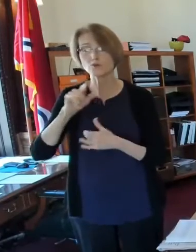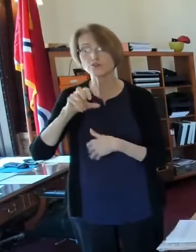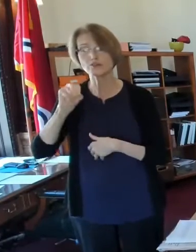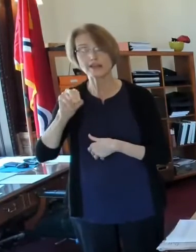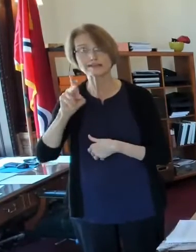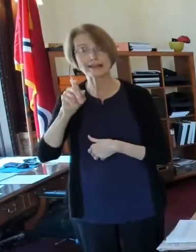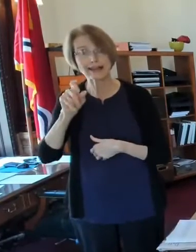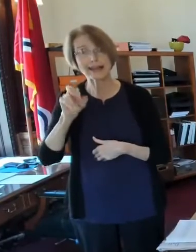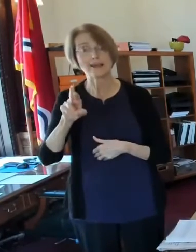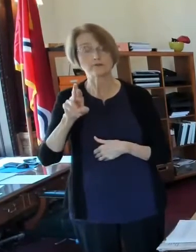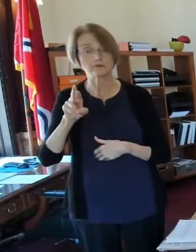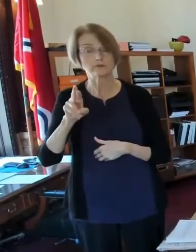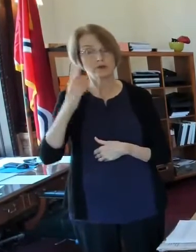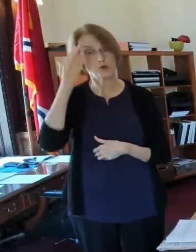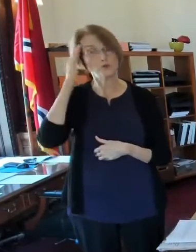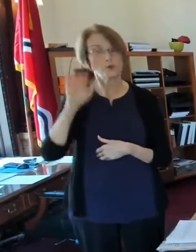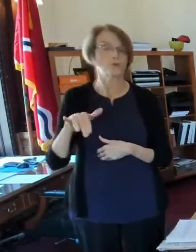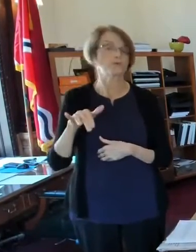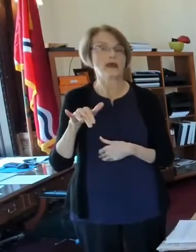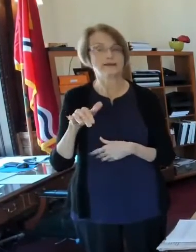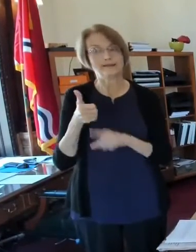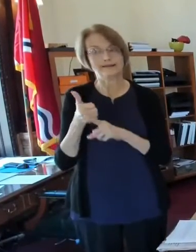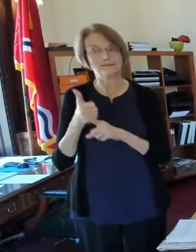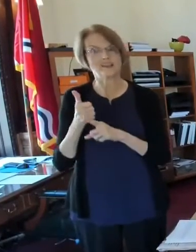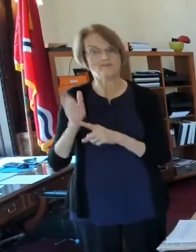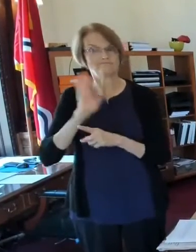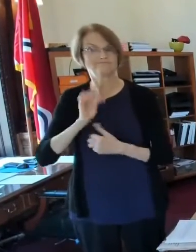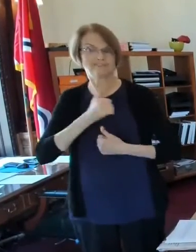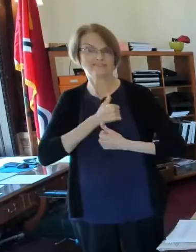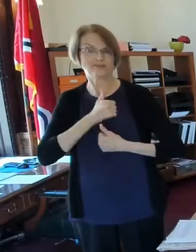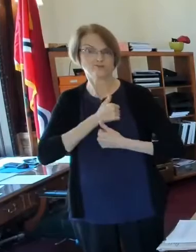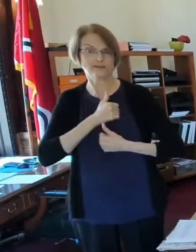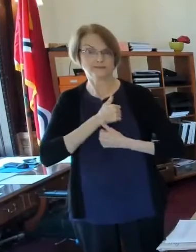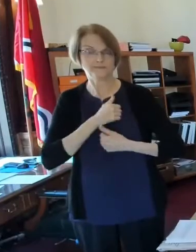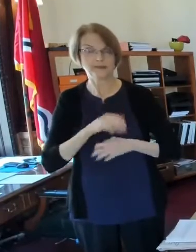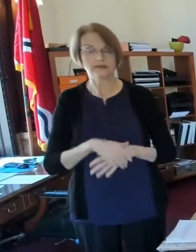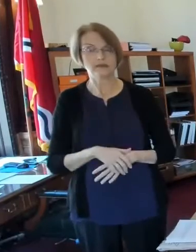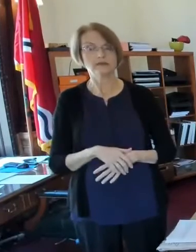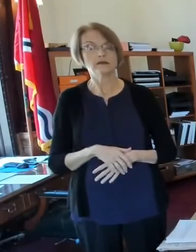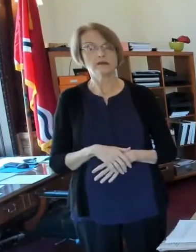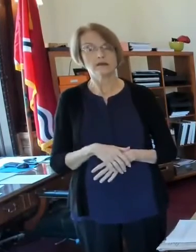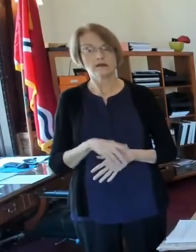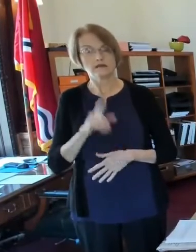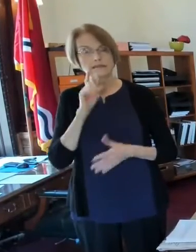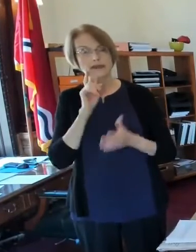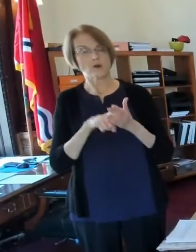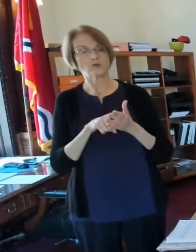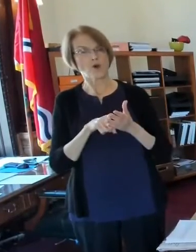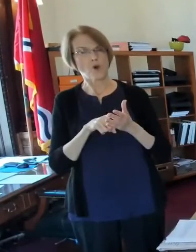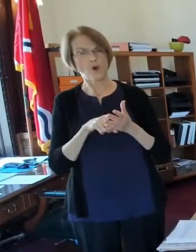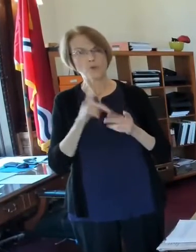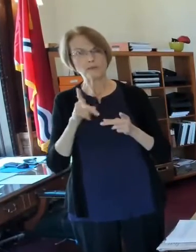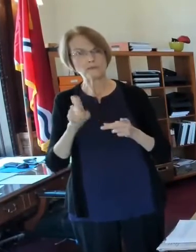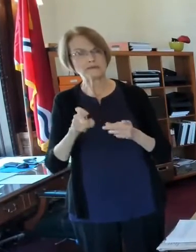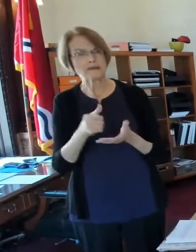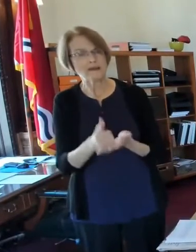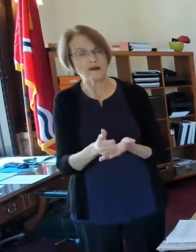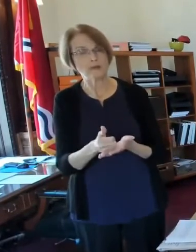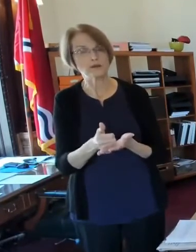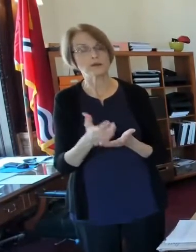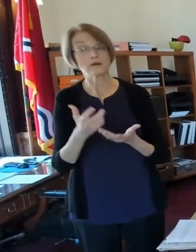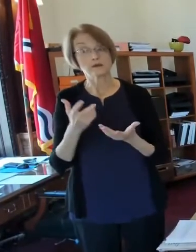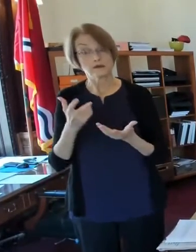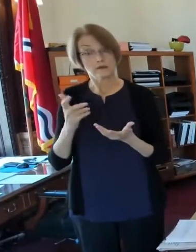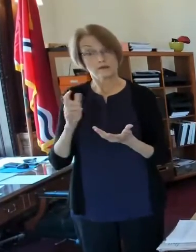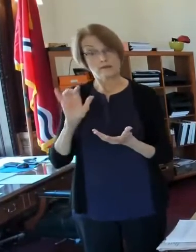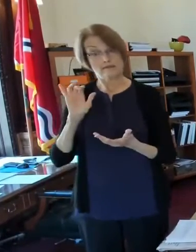has is a, as you all know, I think, who is a veteran, who has seen a need. This is privately